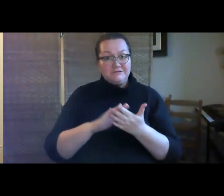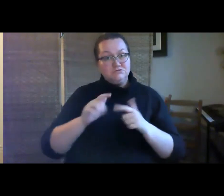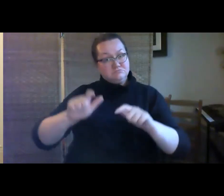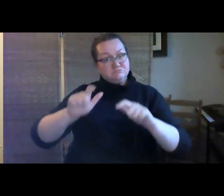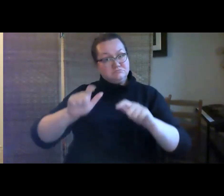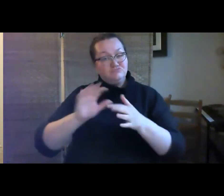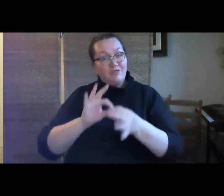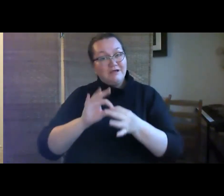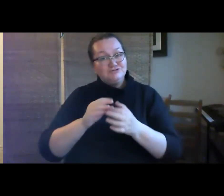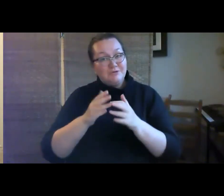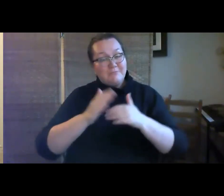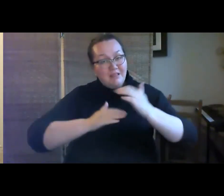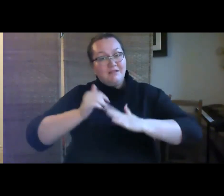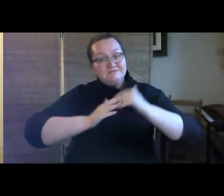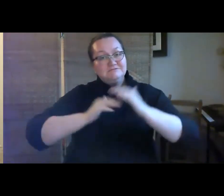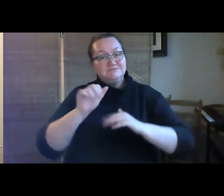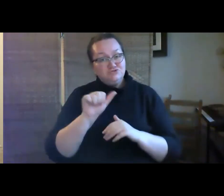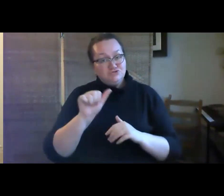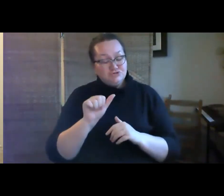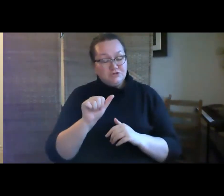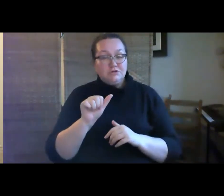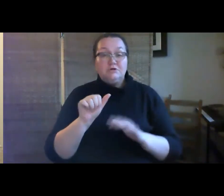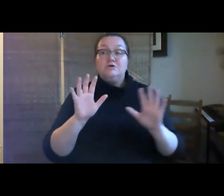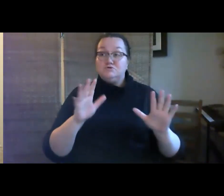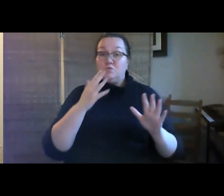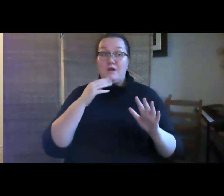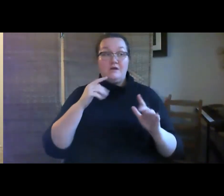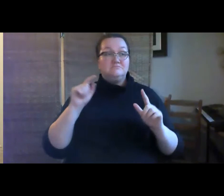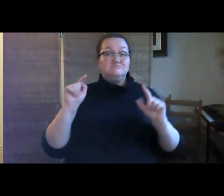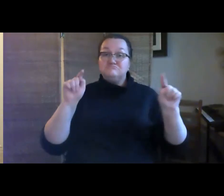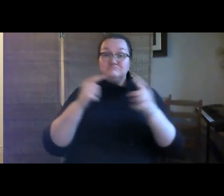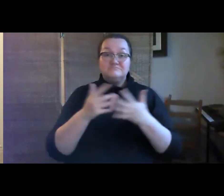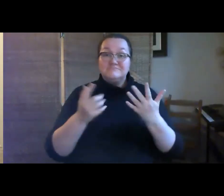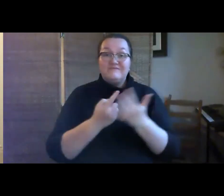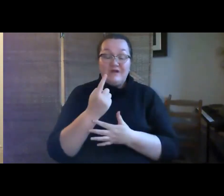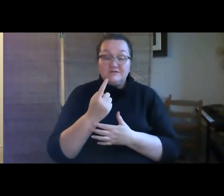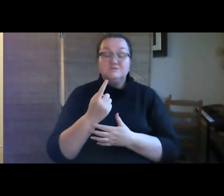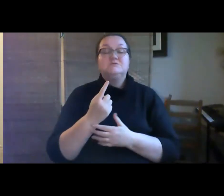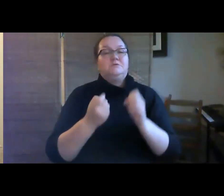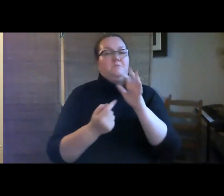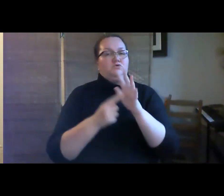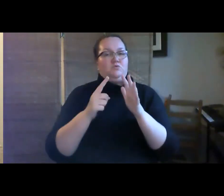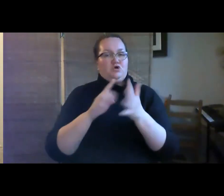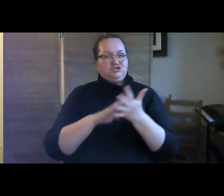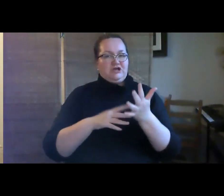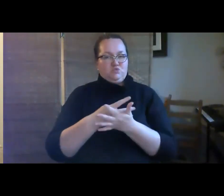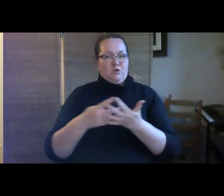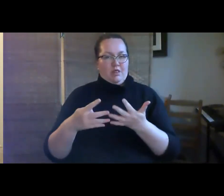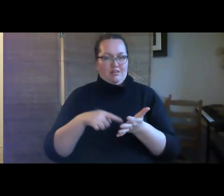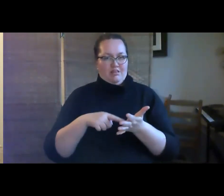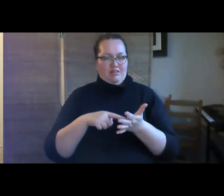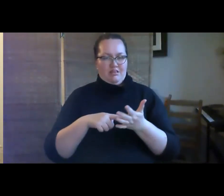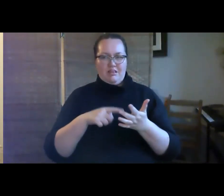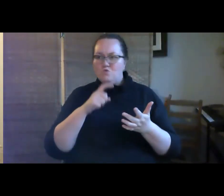It's important to work out the scheduling of those events, but for me, the show is always the priority in terms of